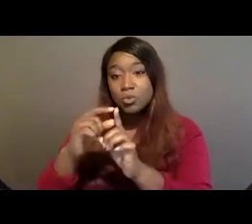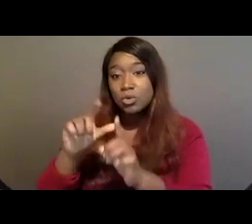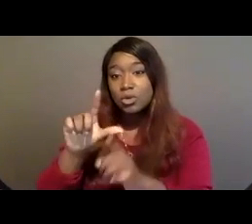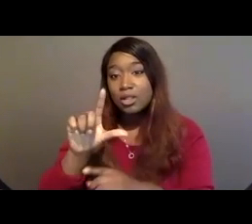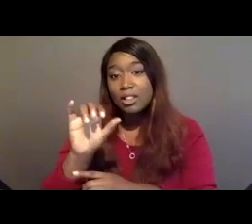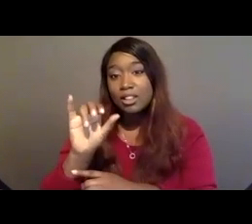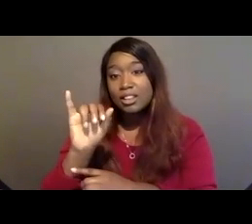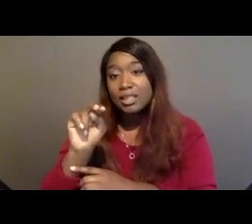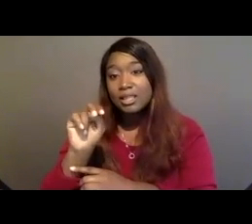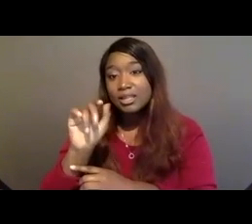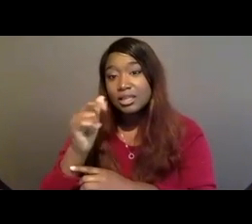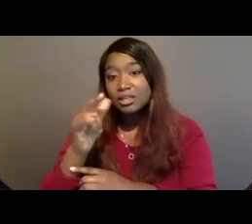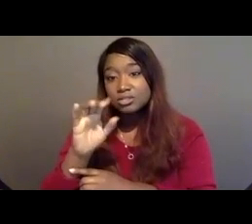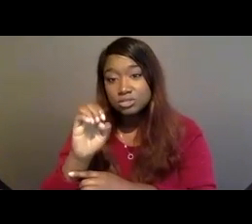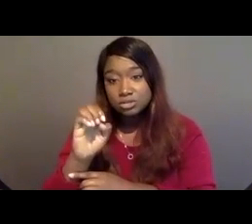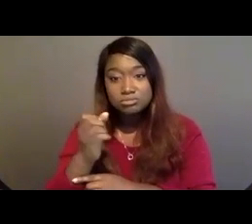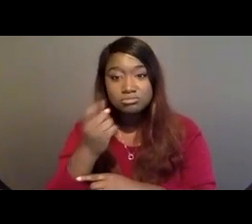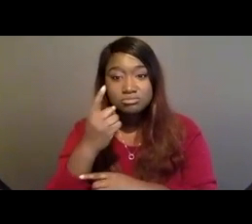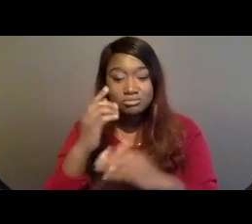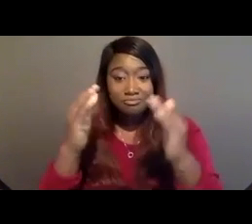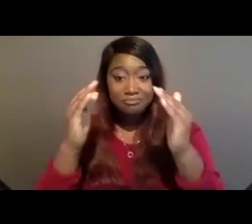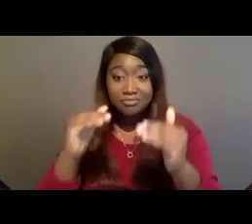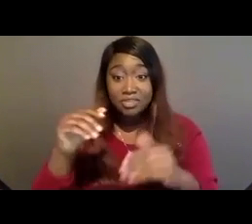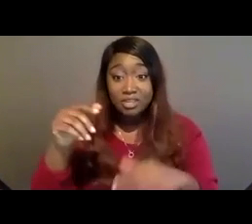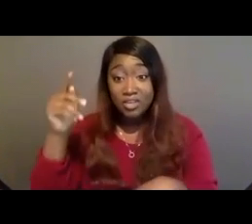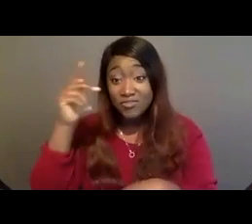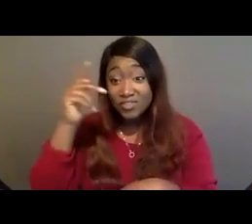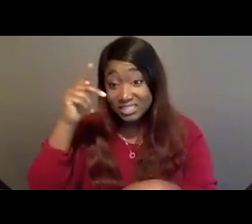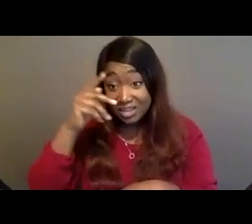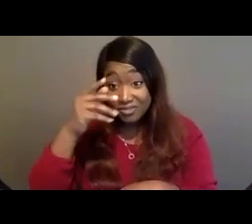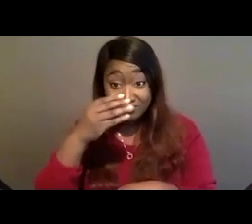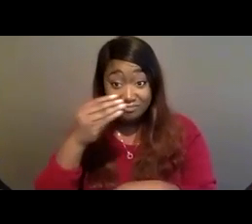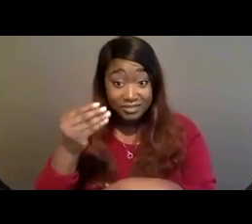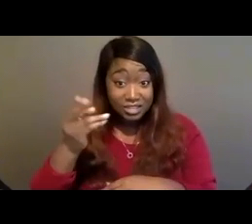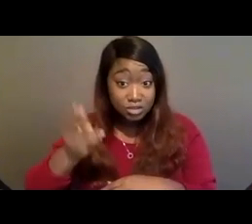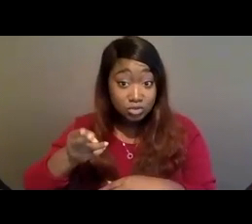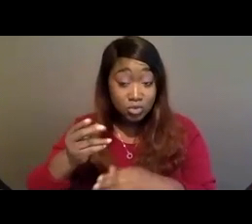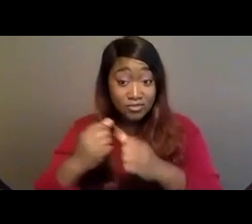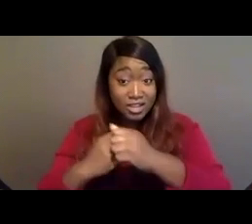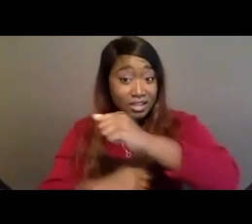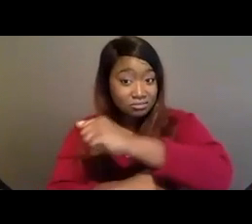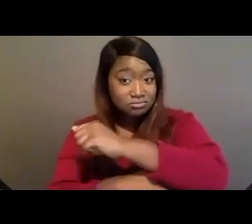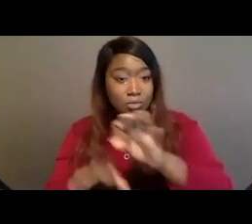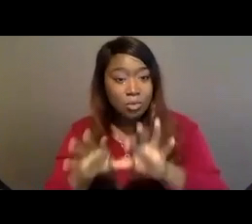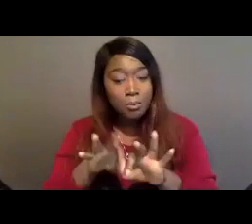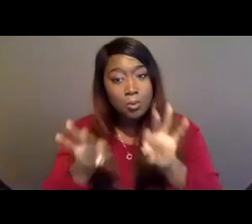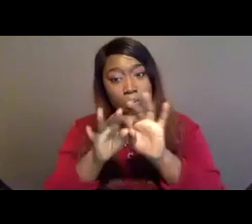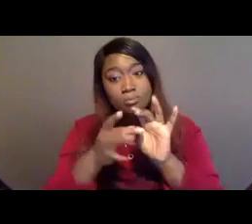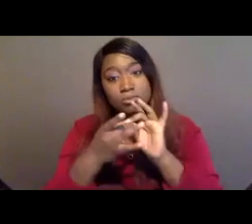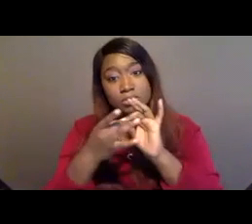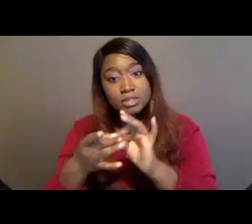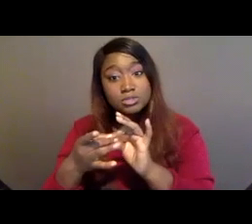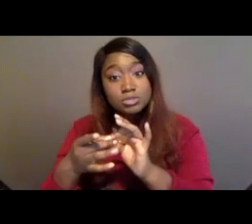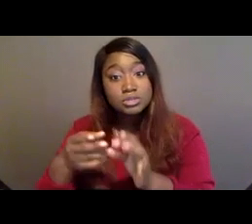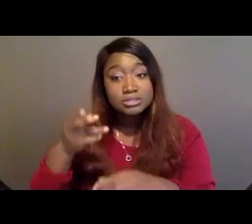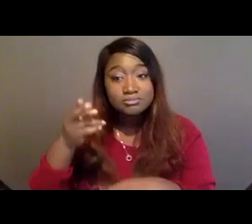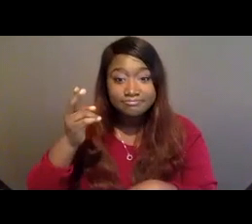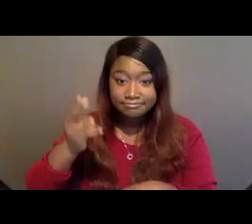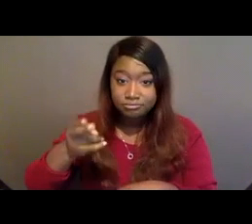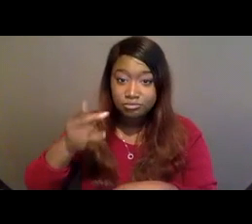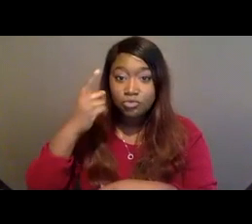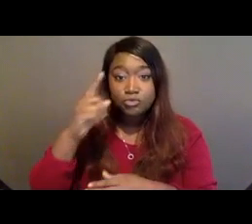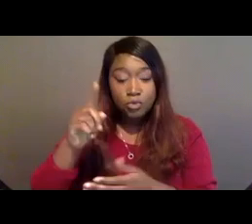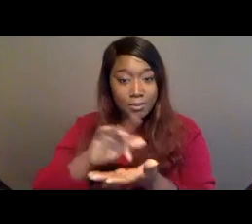important to me in the exploration of the medicine. And in thinking about health and healing, I wanted to think about it